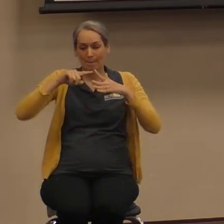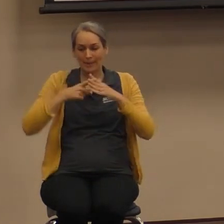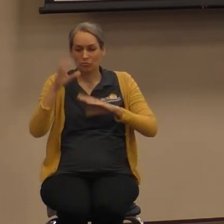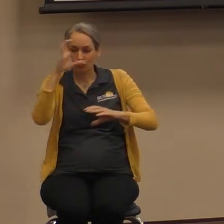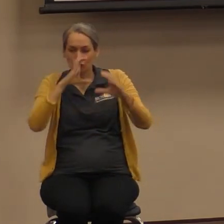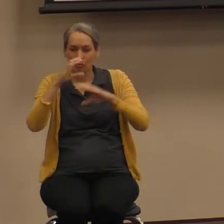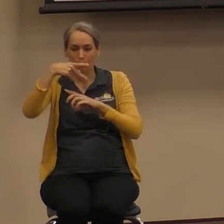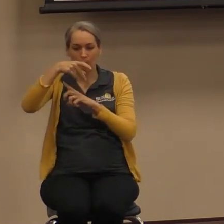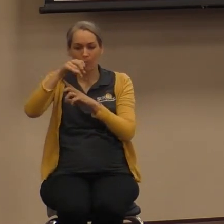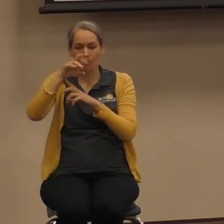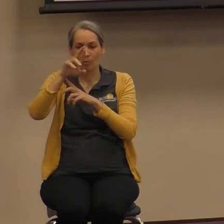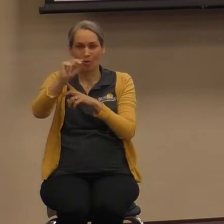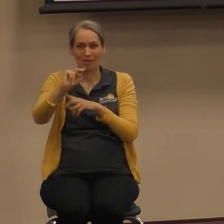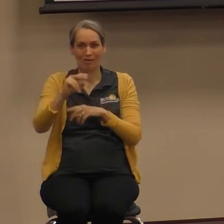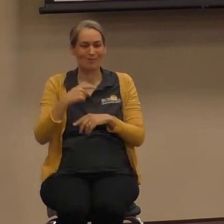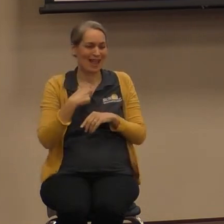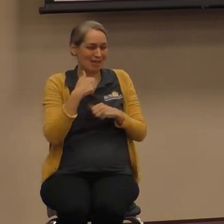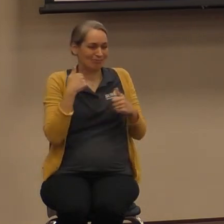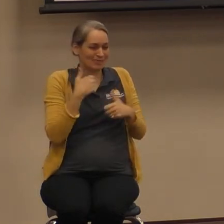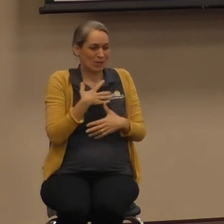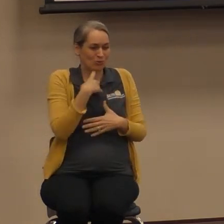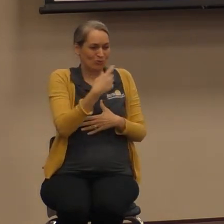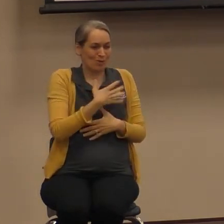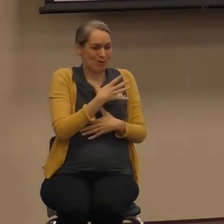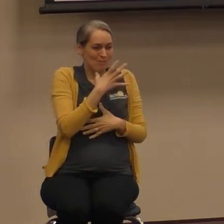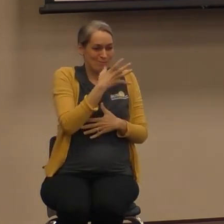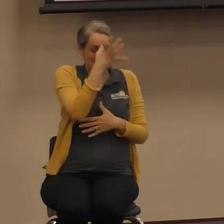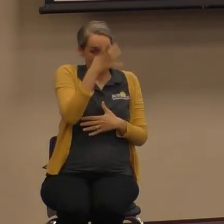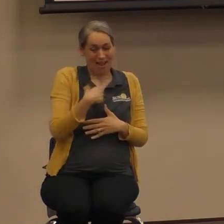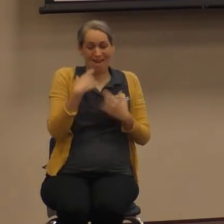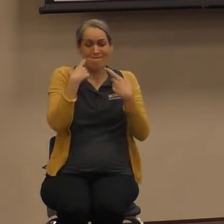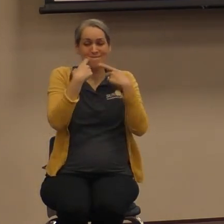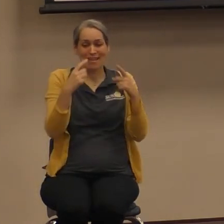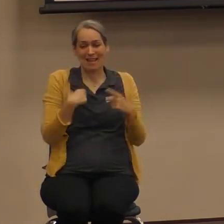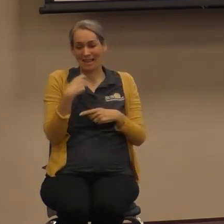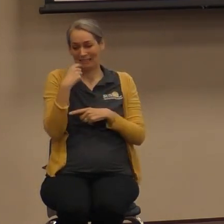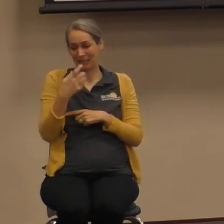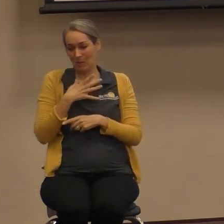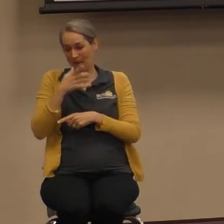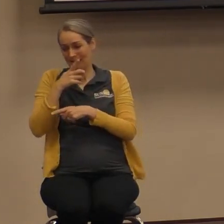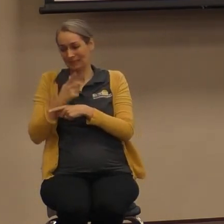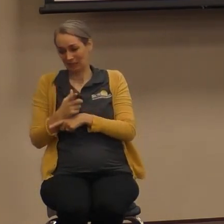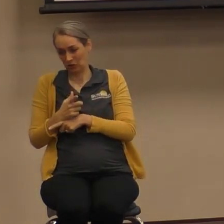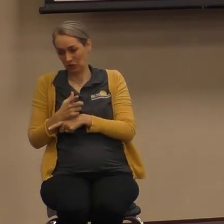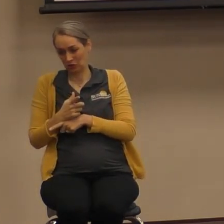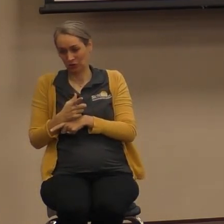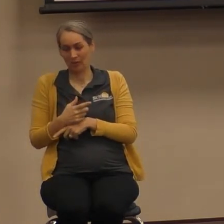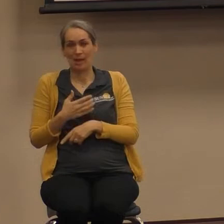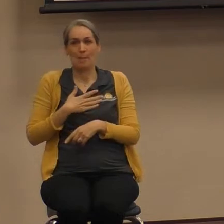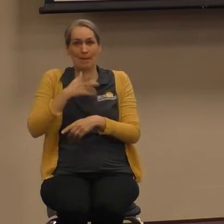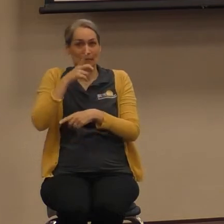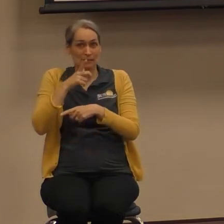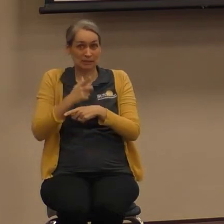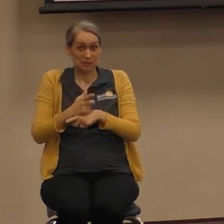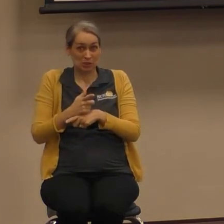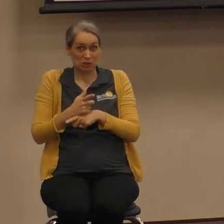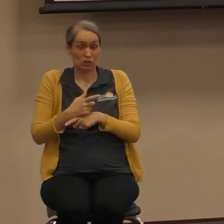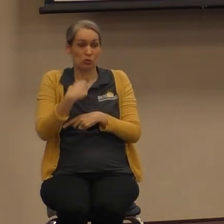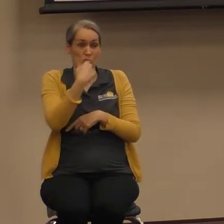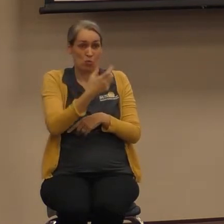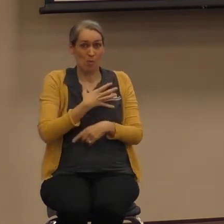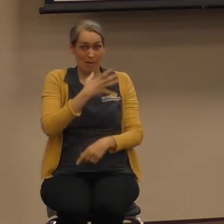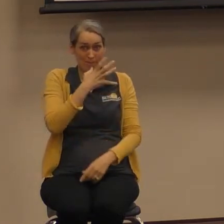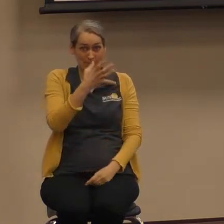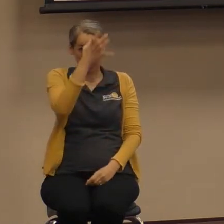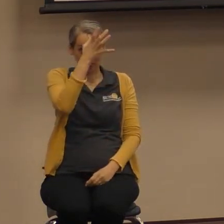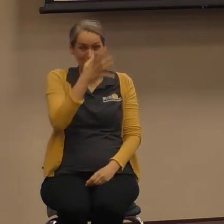telling my sister, who then encourages me to eventually tell my mom and dad, and they set up accountability software on the school computer. End of story,